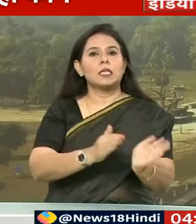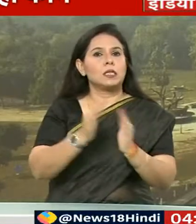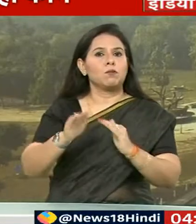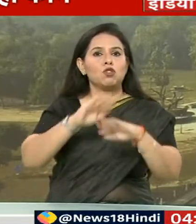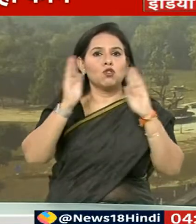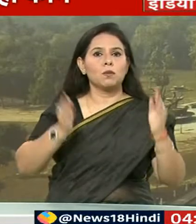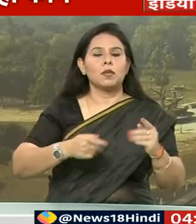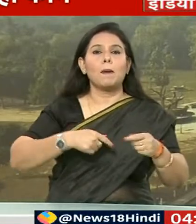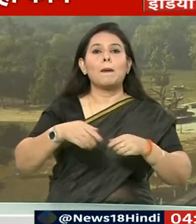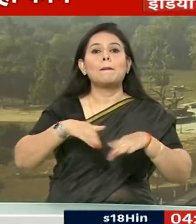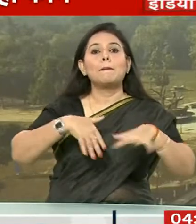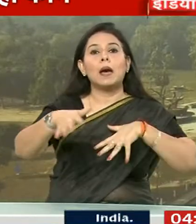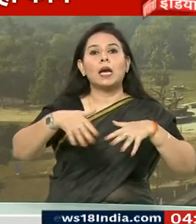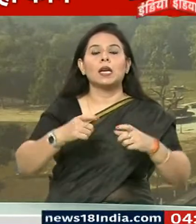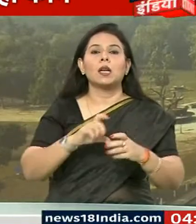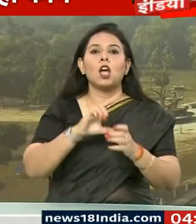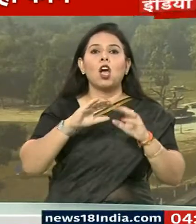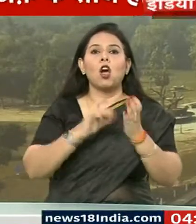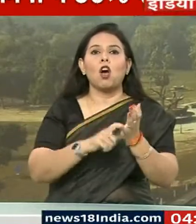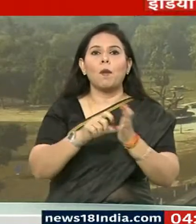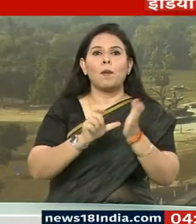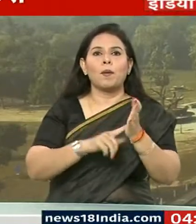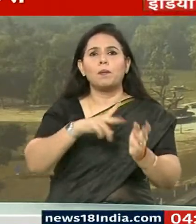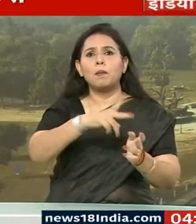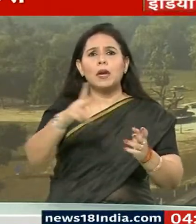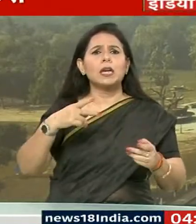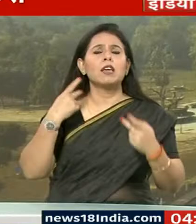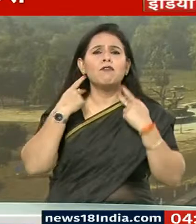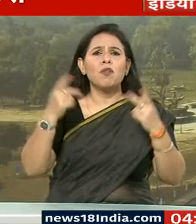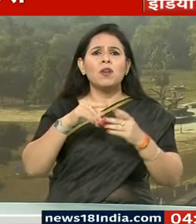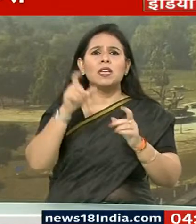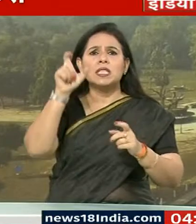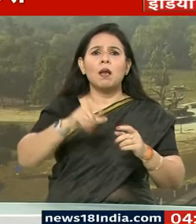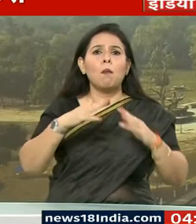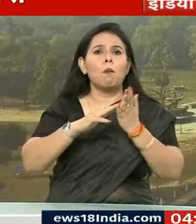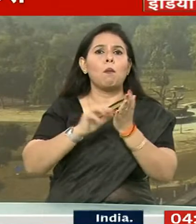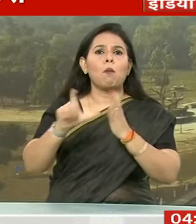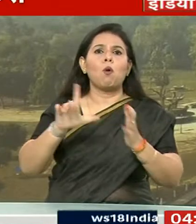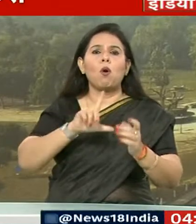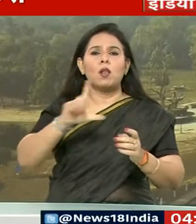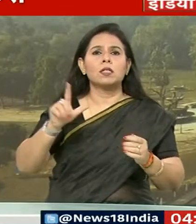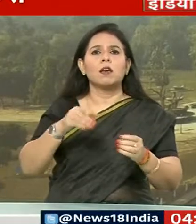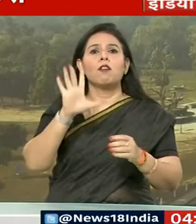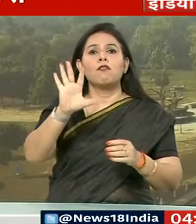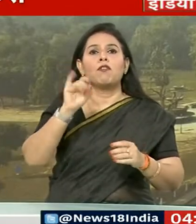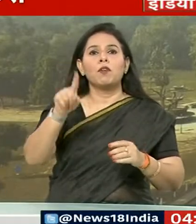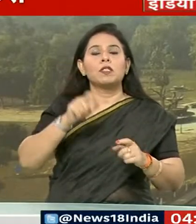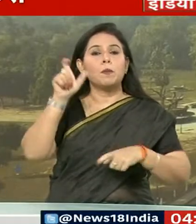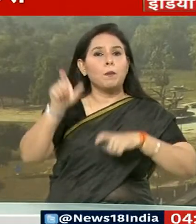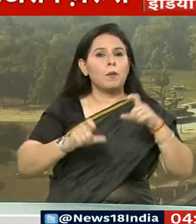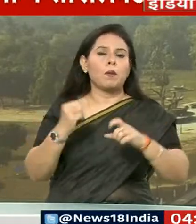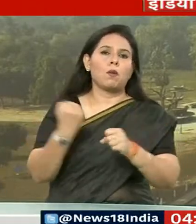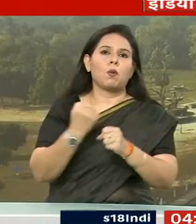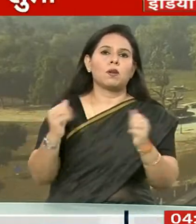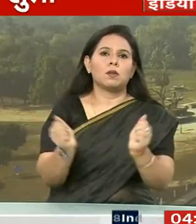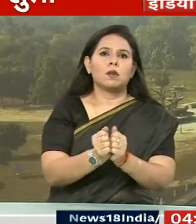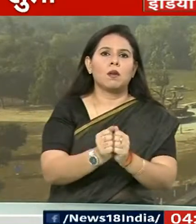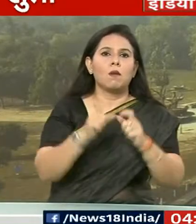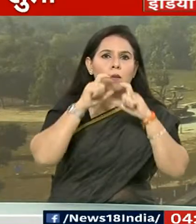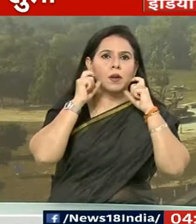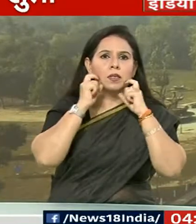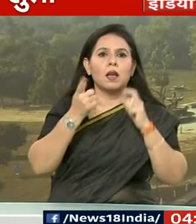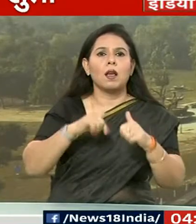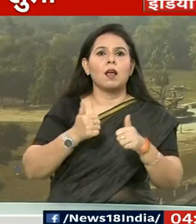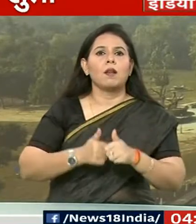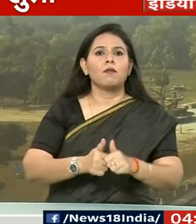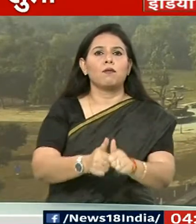complexes, except shops in market complexes, multi-brand and single-brand malls with 50% strength of the workers with wearing